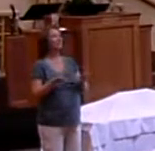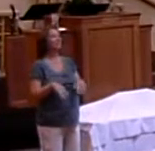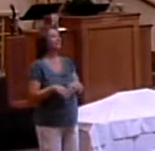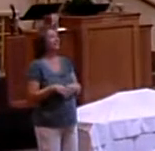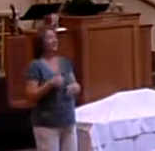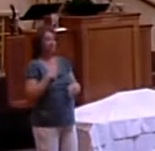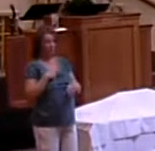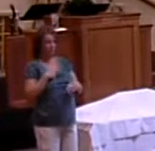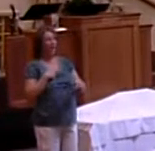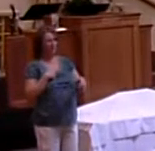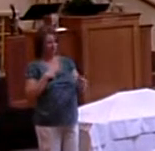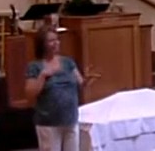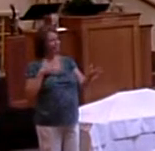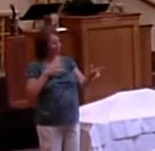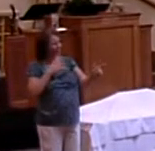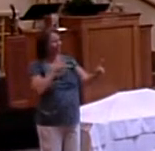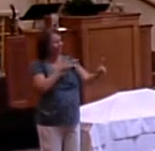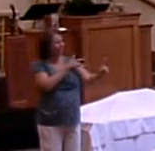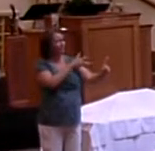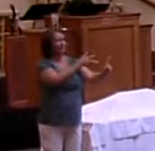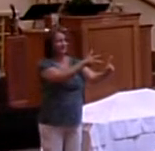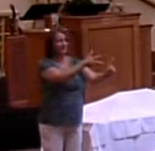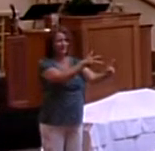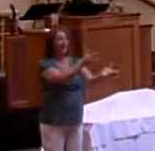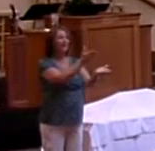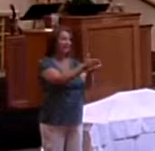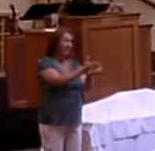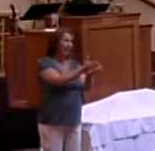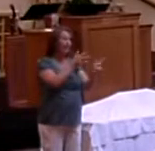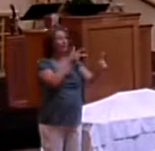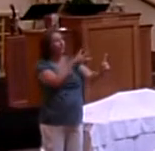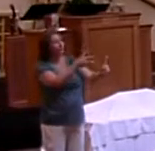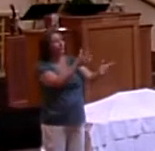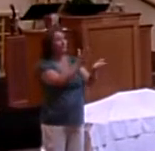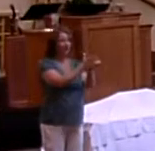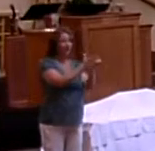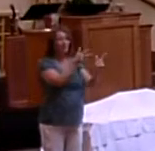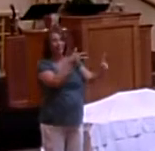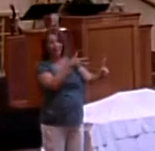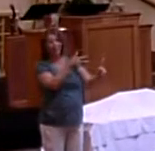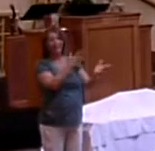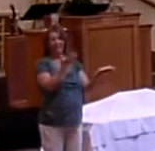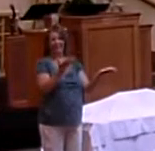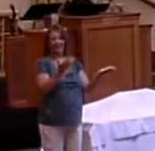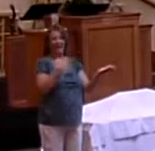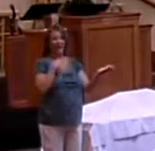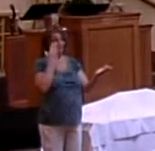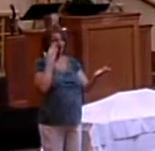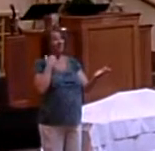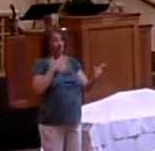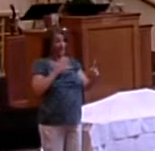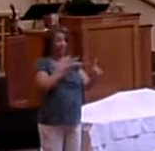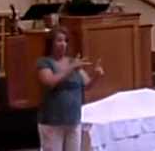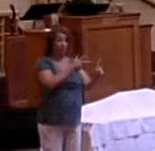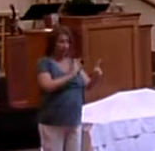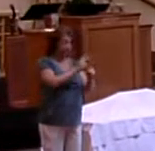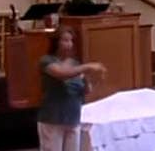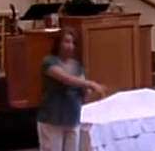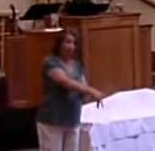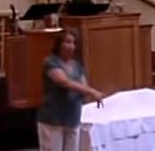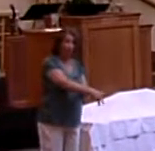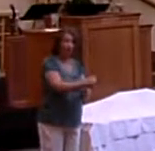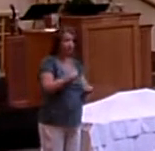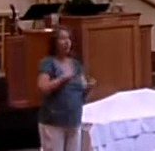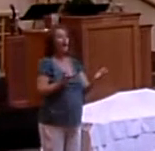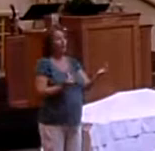chase her a little bit longer, and it goes on for a while. I stop, then I go, and I'm like, I really don't, if I go, I'm going to run over her. So I give her